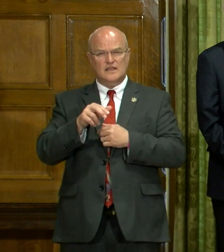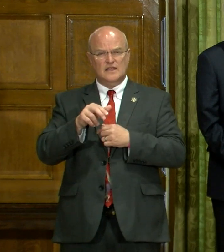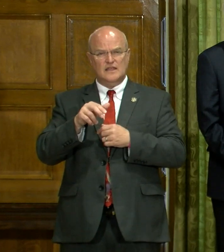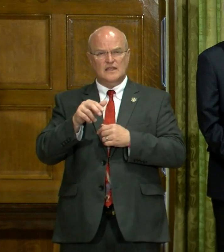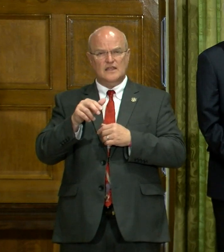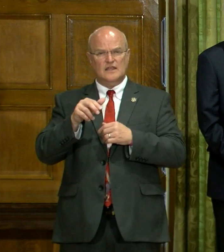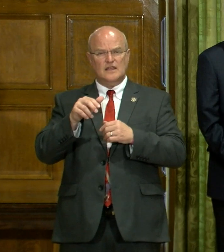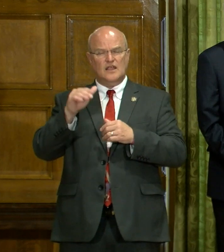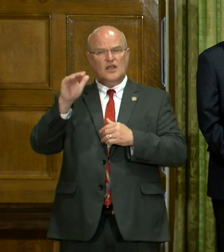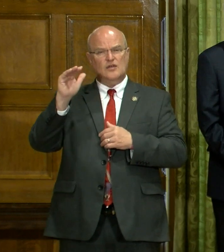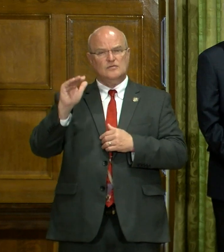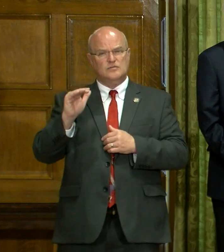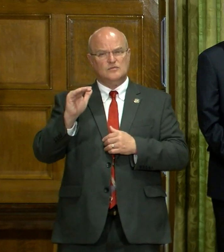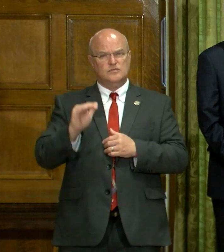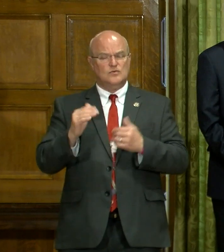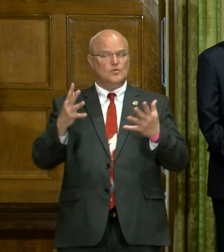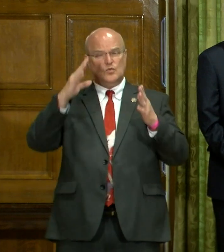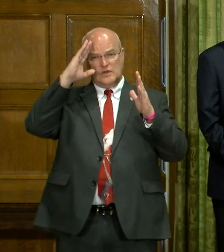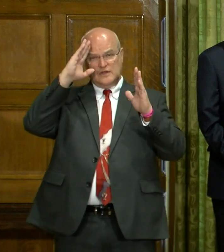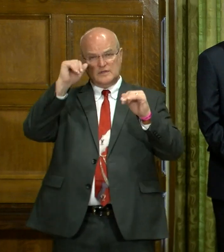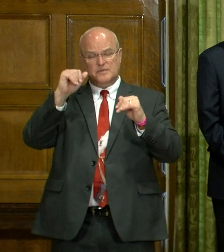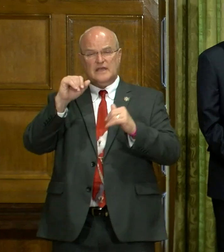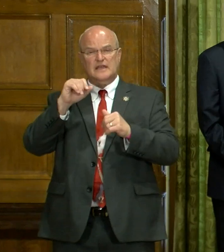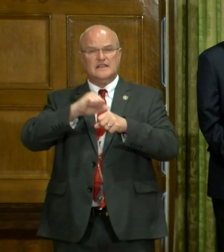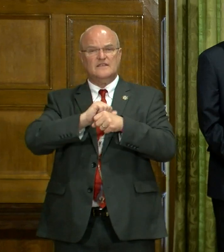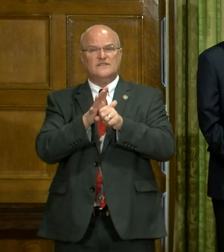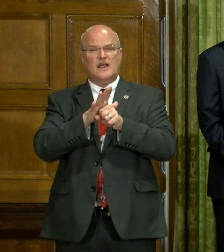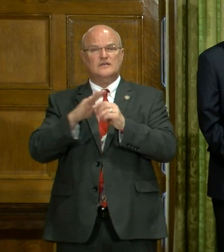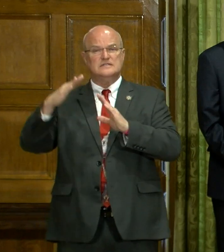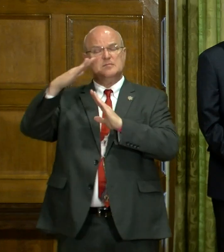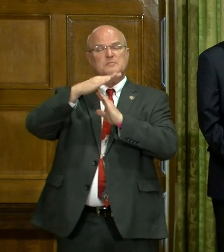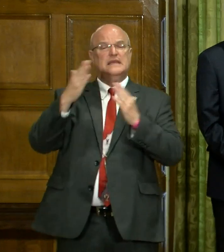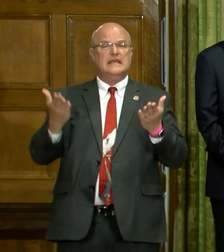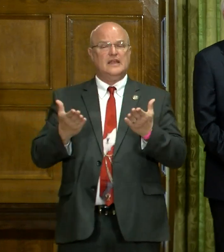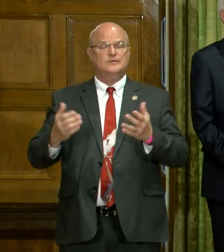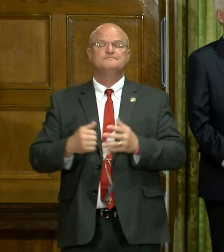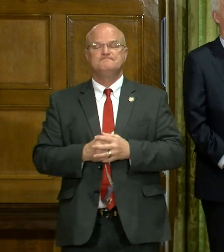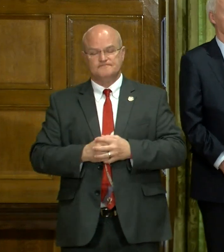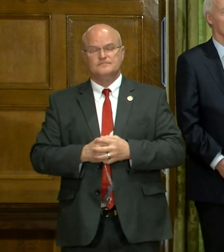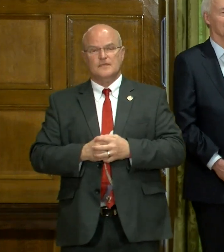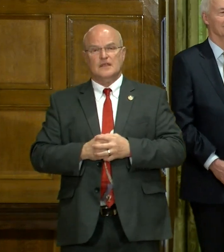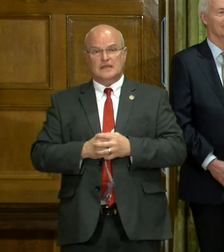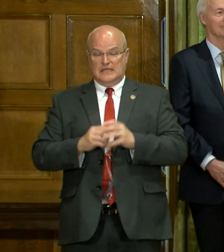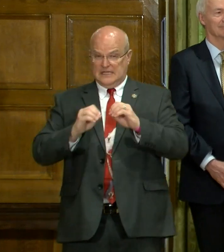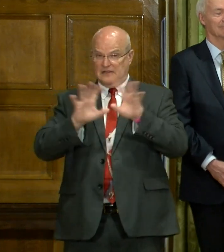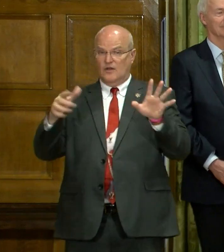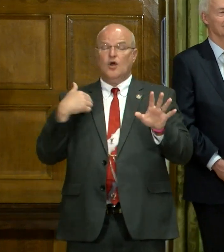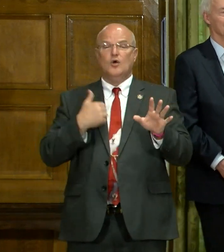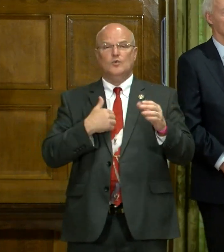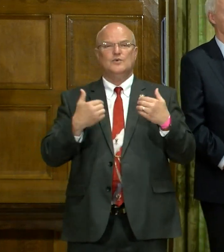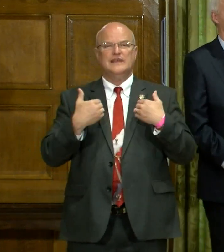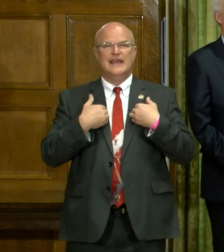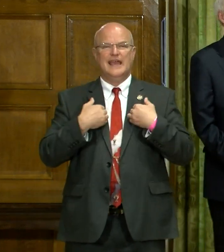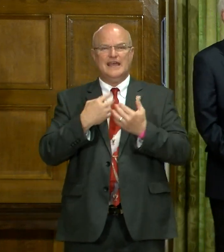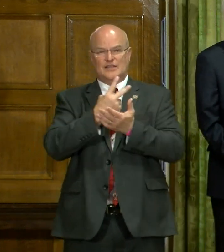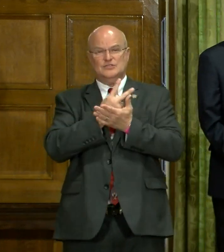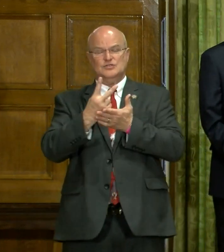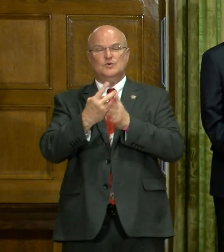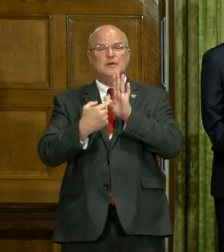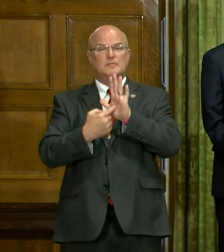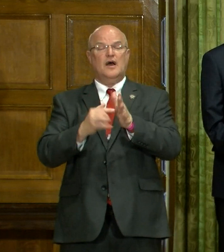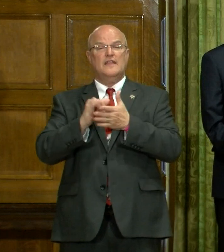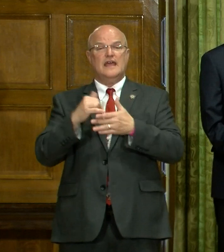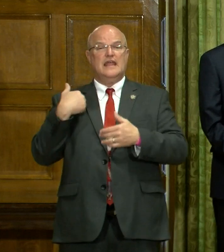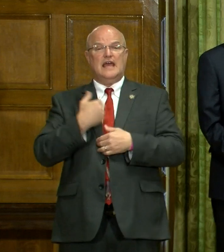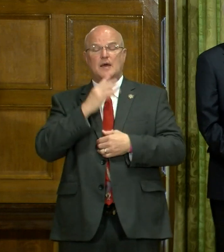from that. When do you expect the virus to peak here? Well, just to clarify, we had a 2-week model